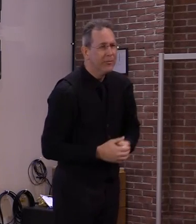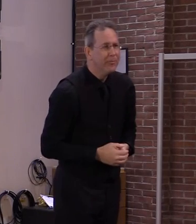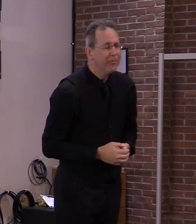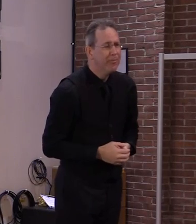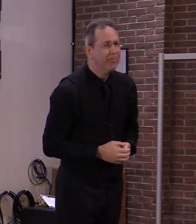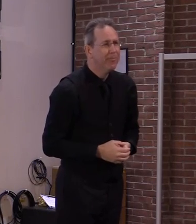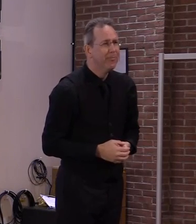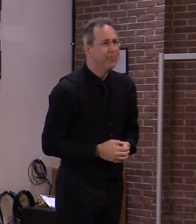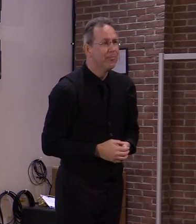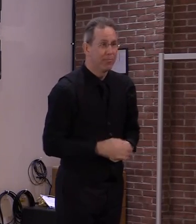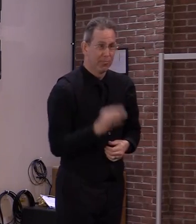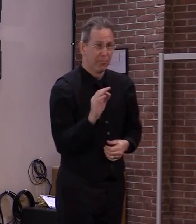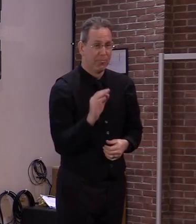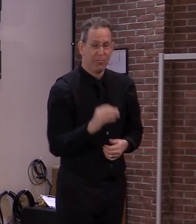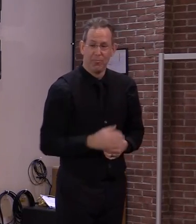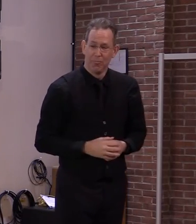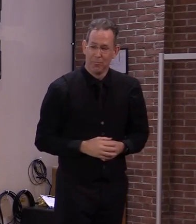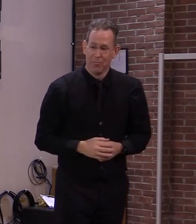All right, thank you.